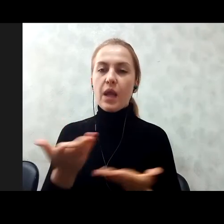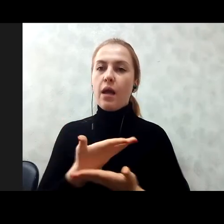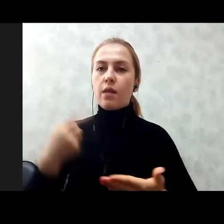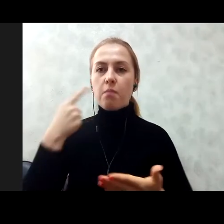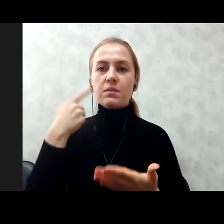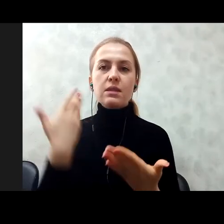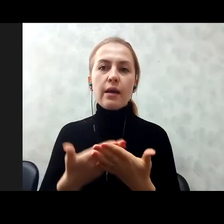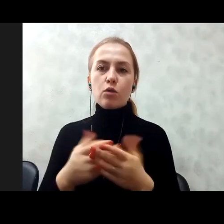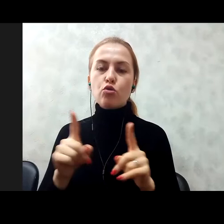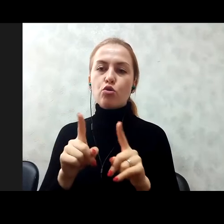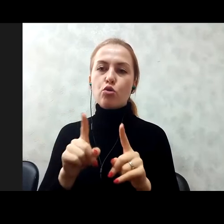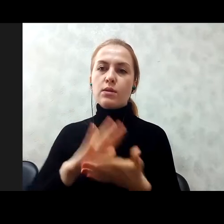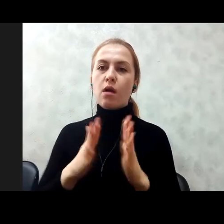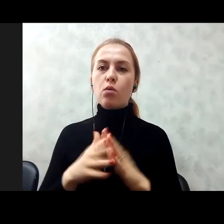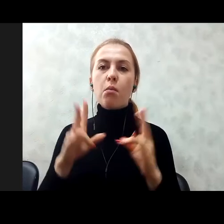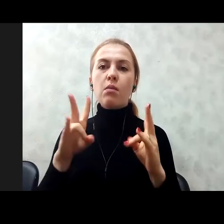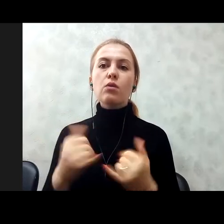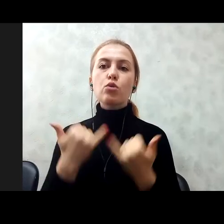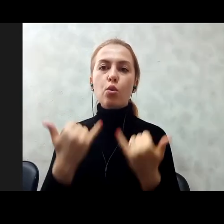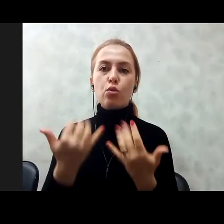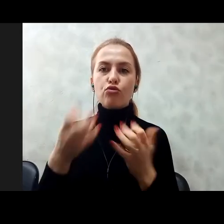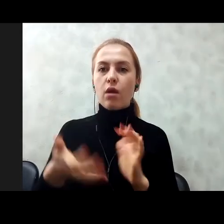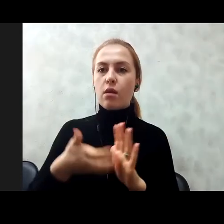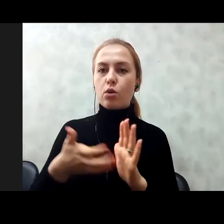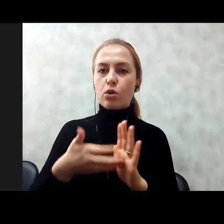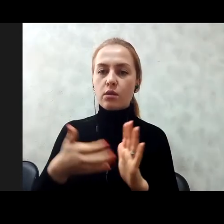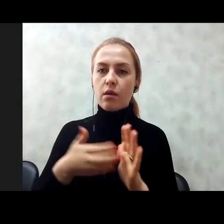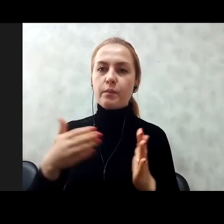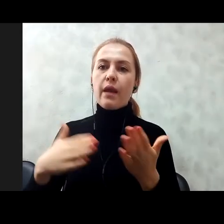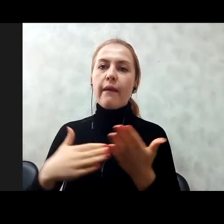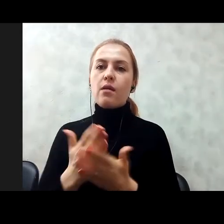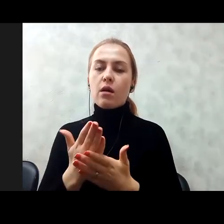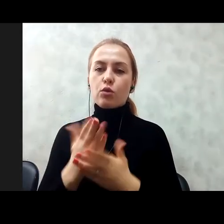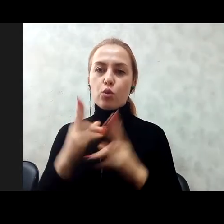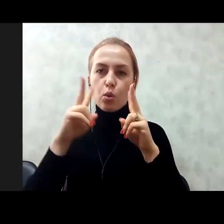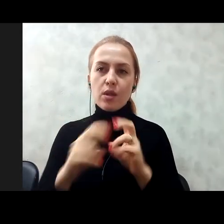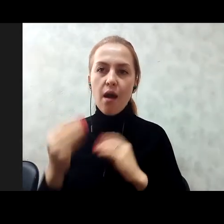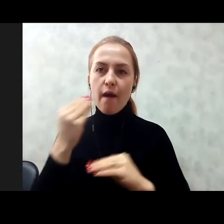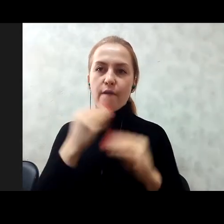So we believe that as of today, the